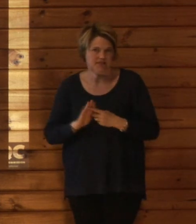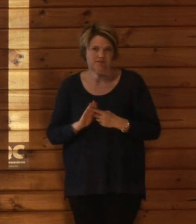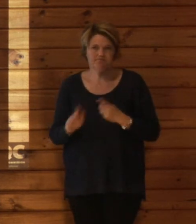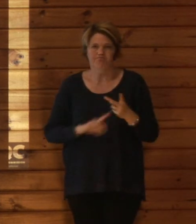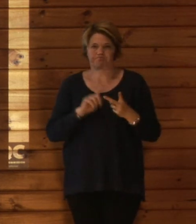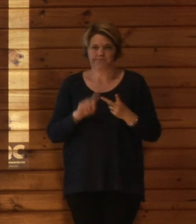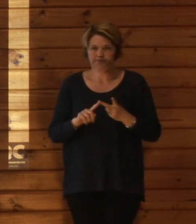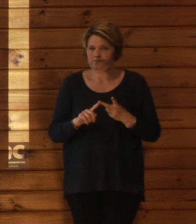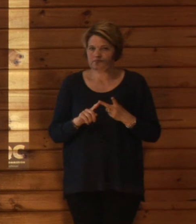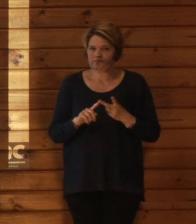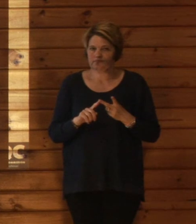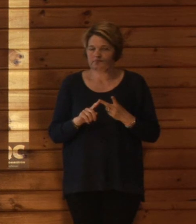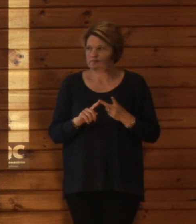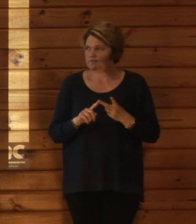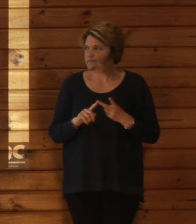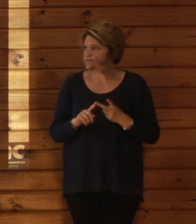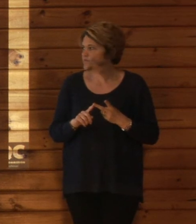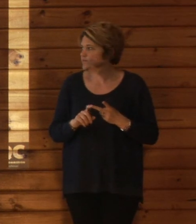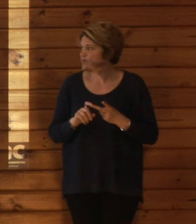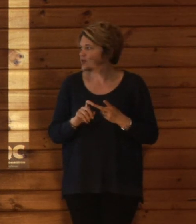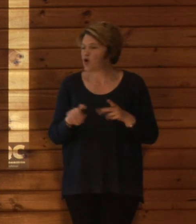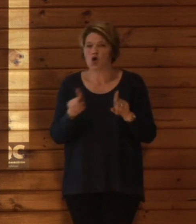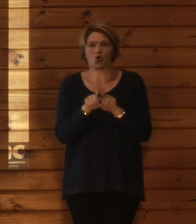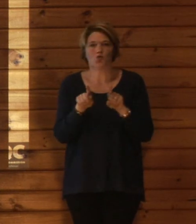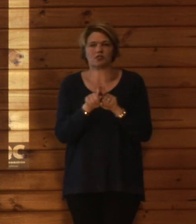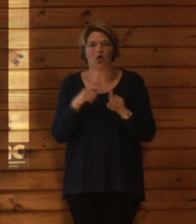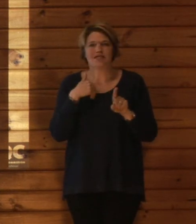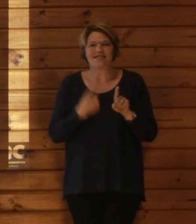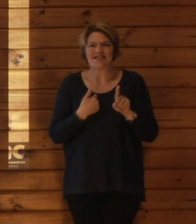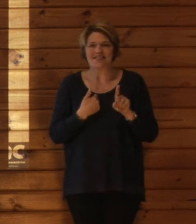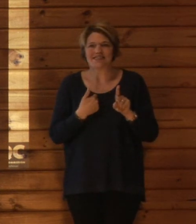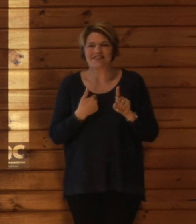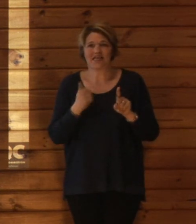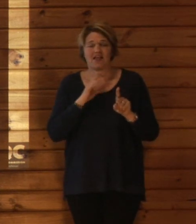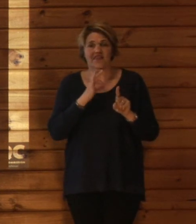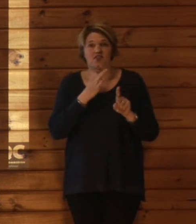There also needs to have been a material change to that vulnerability as a result of the earthquakes.